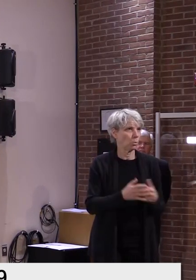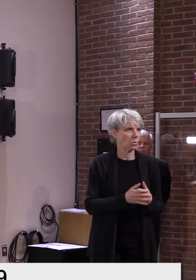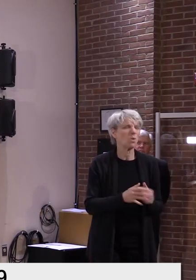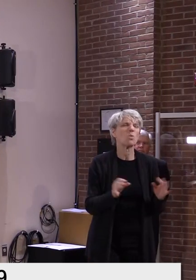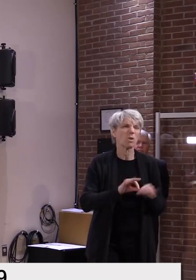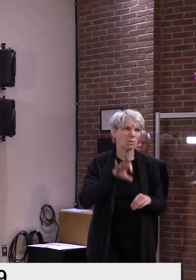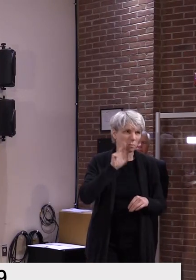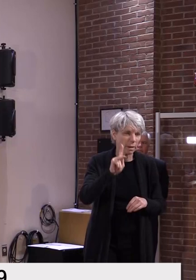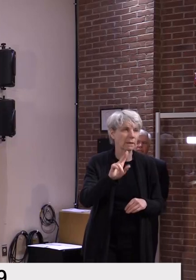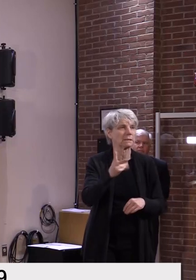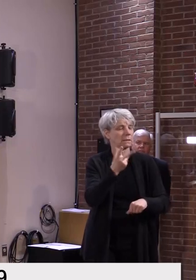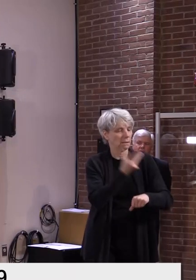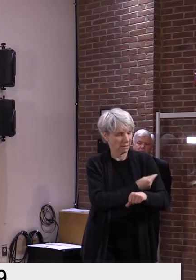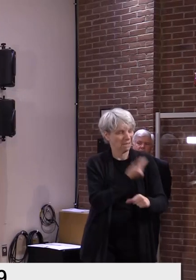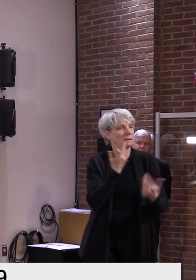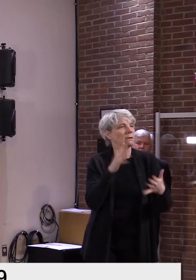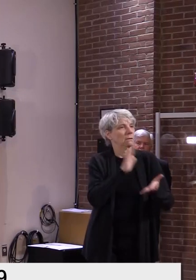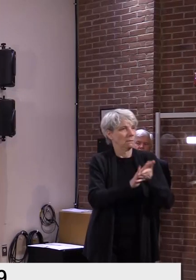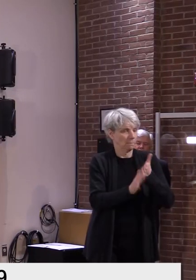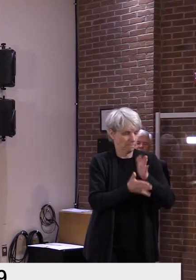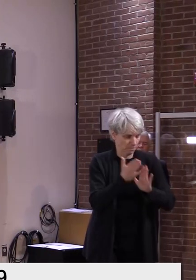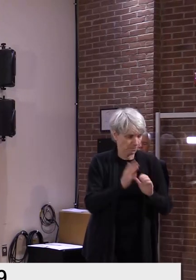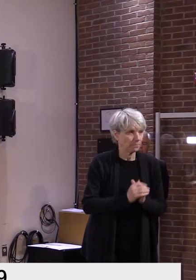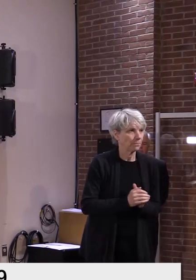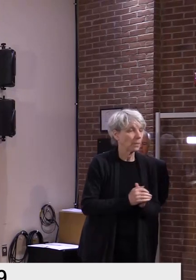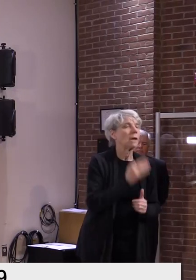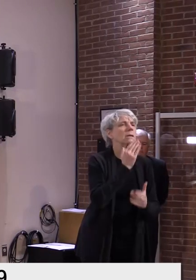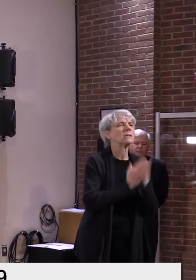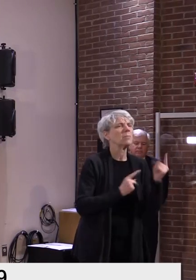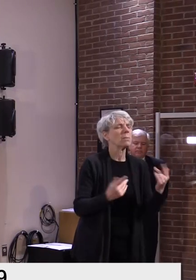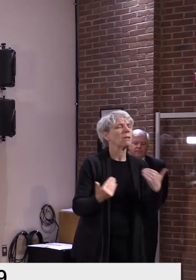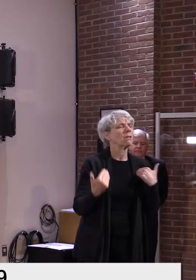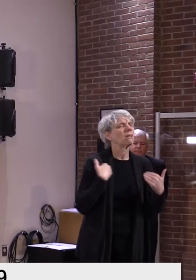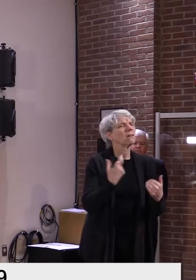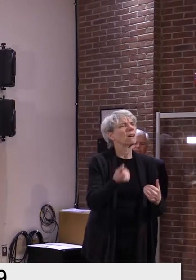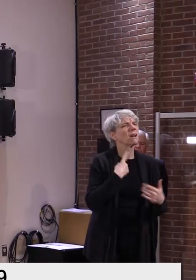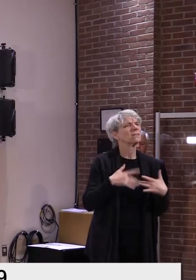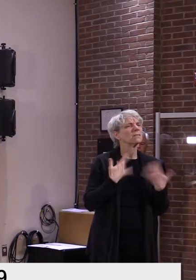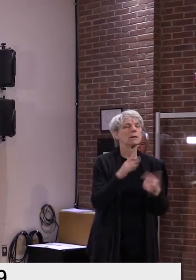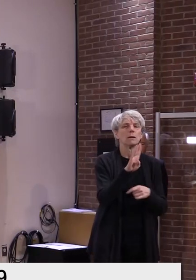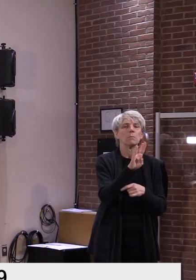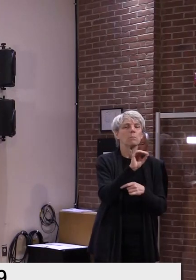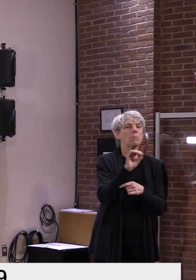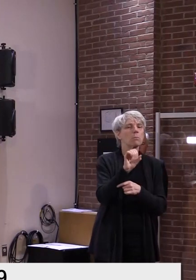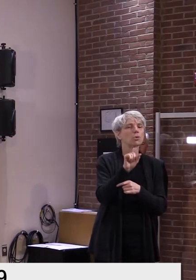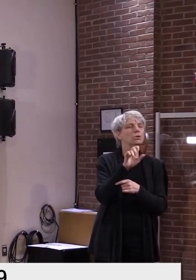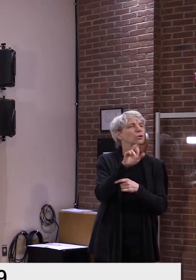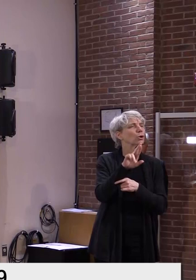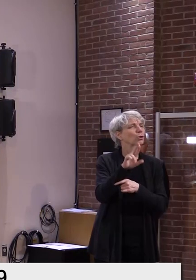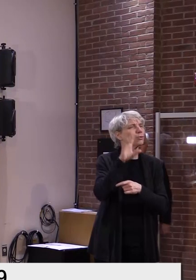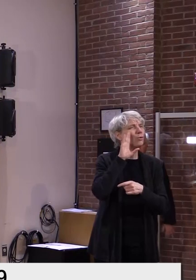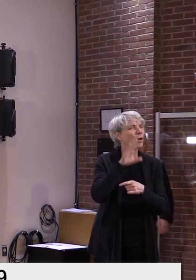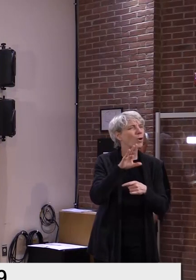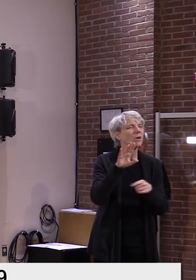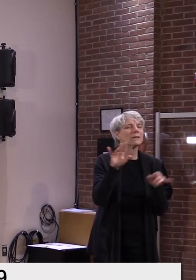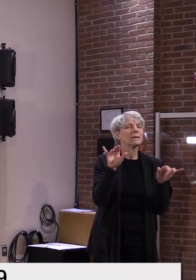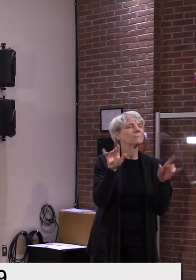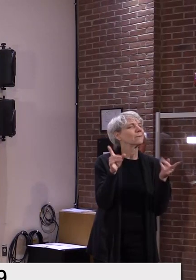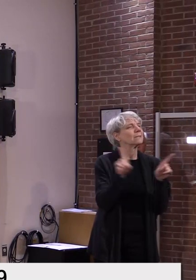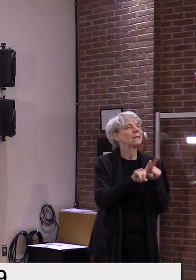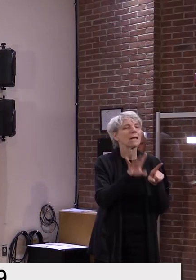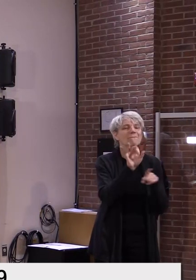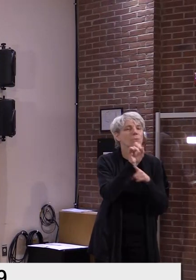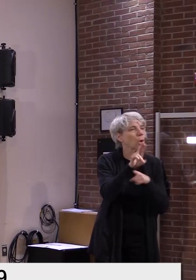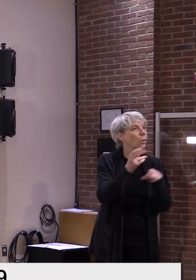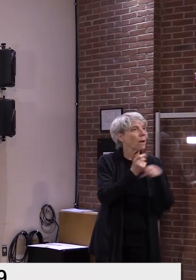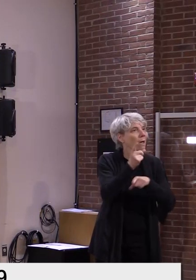currently hypothetical booster doses. Those are still being studied, but far more important right